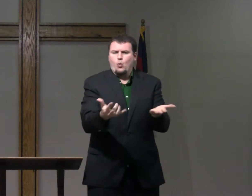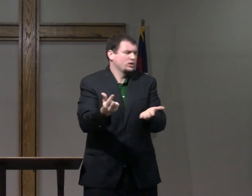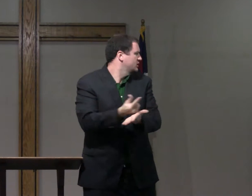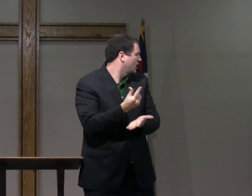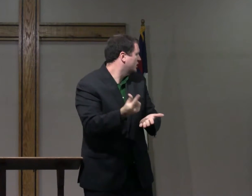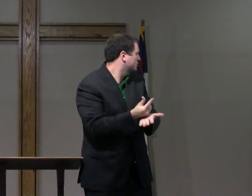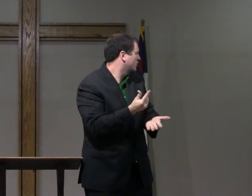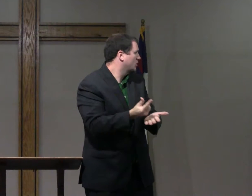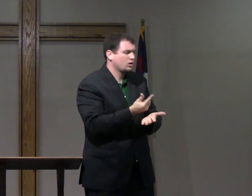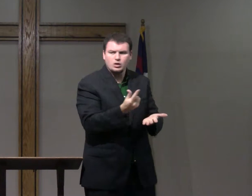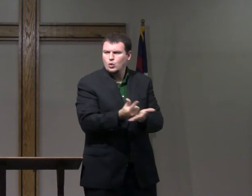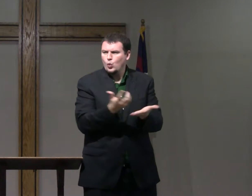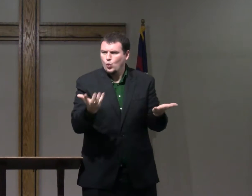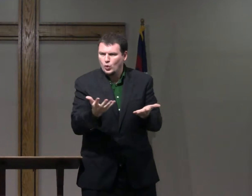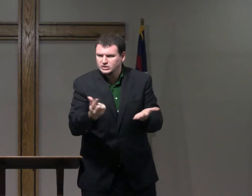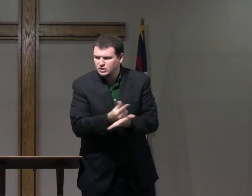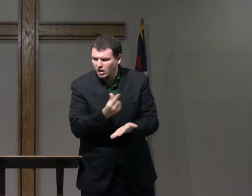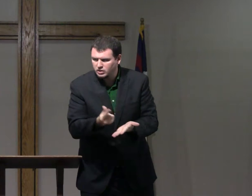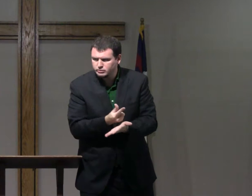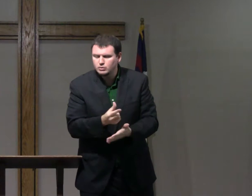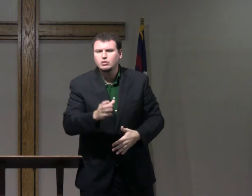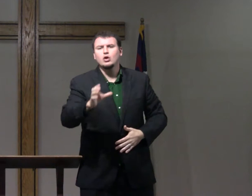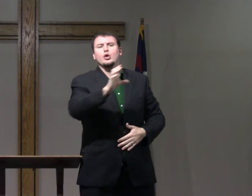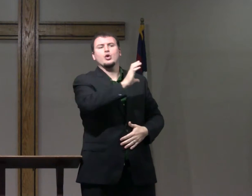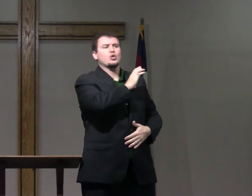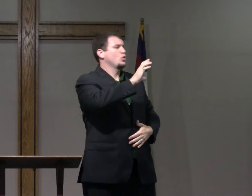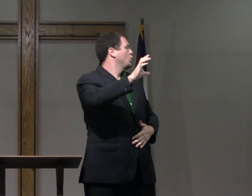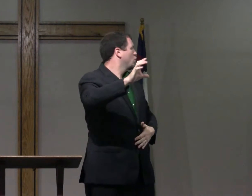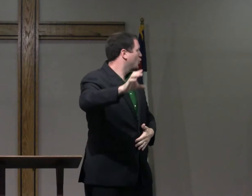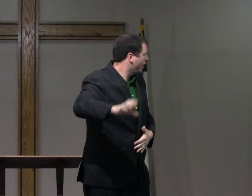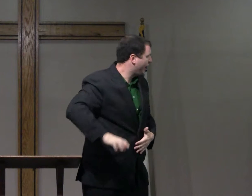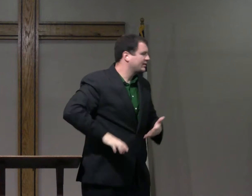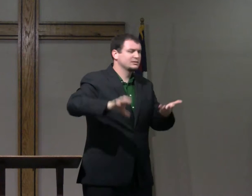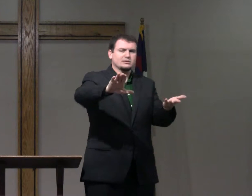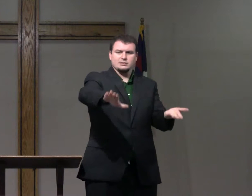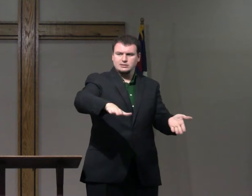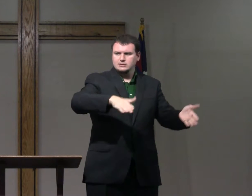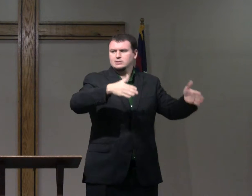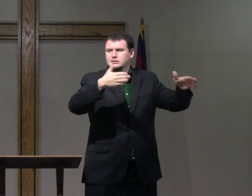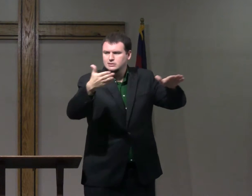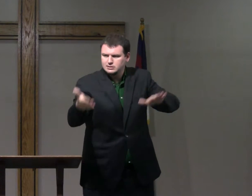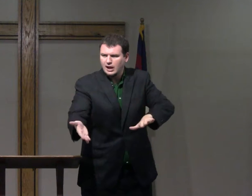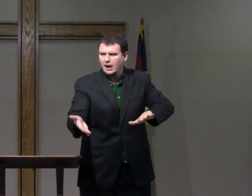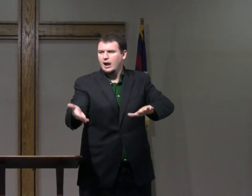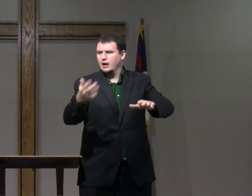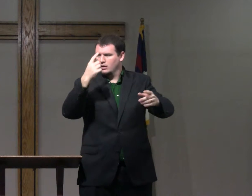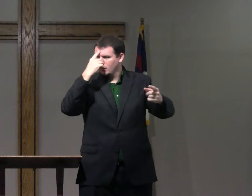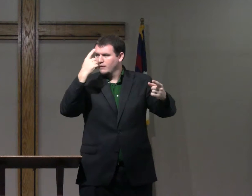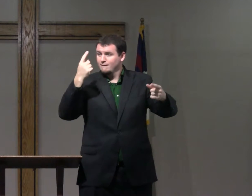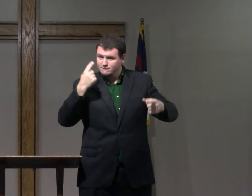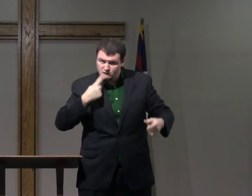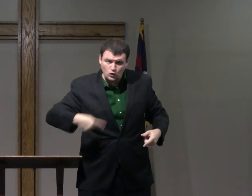Through the gospel, okay? So what is the gospel? The gospel is Christ